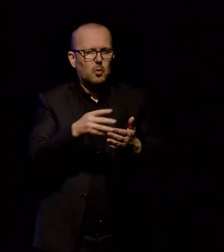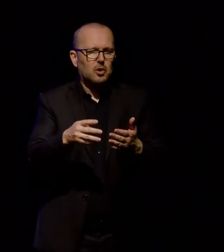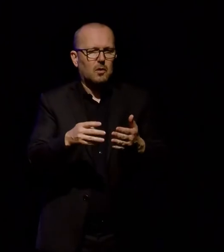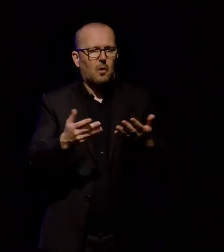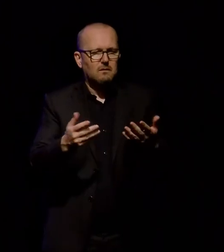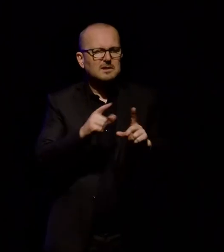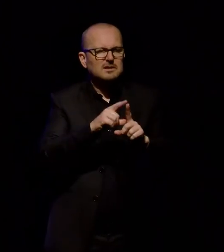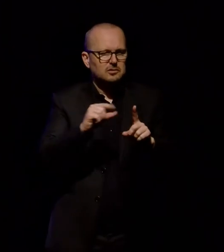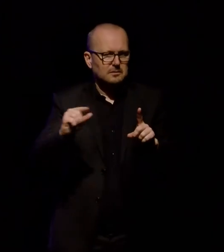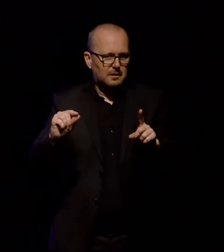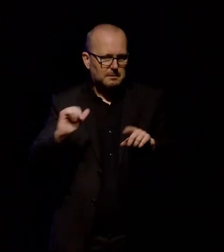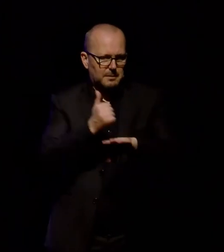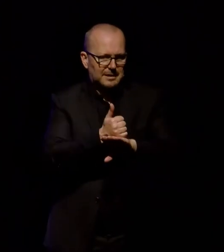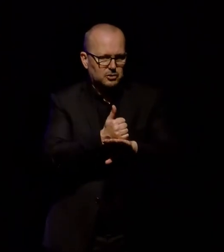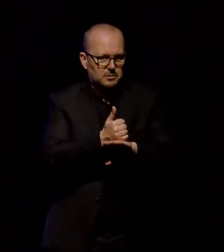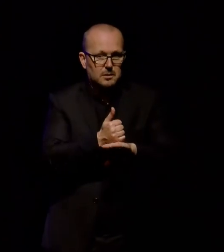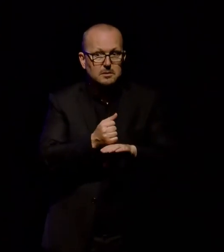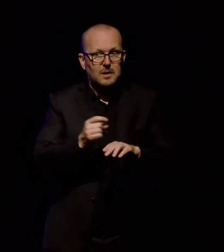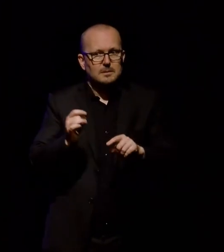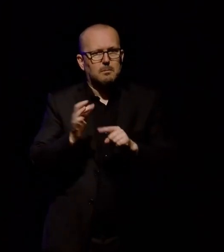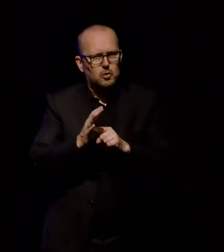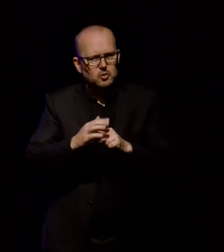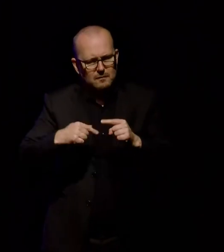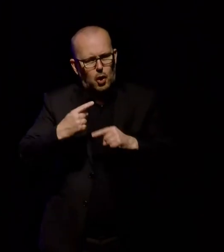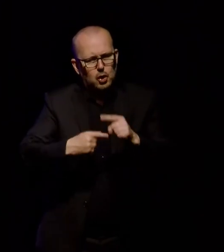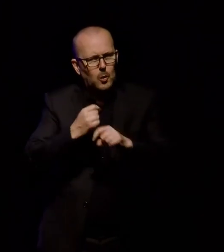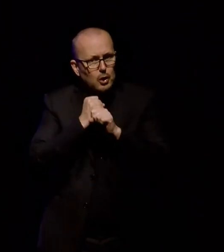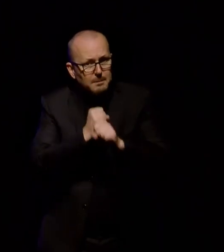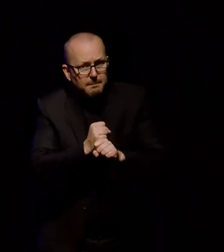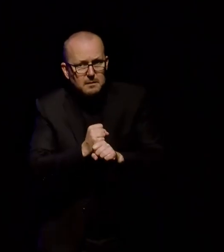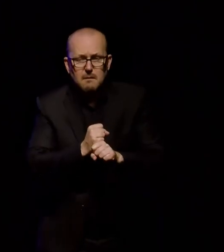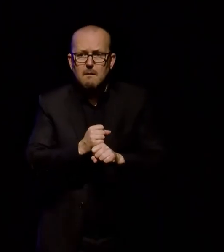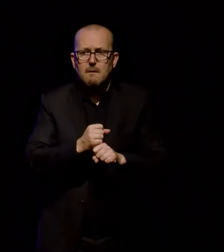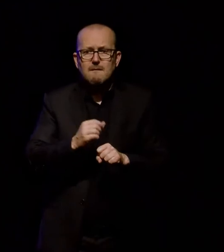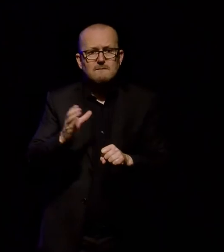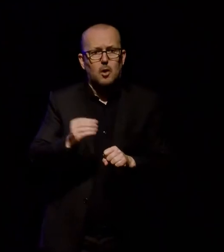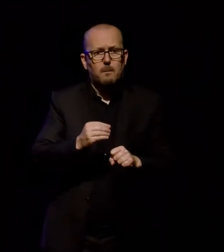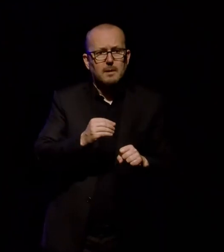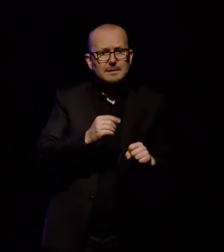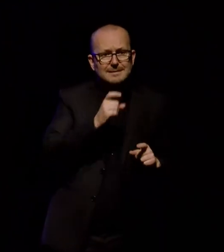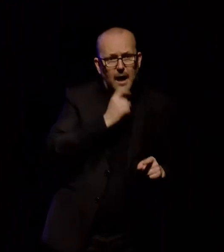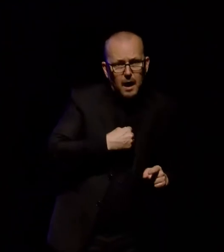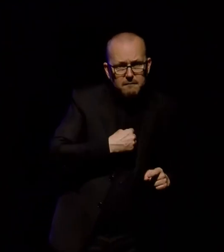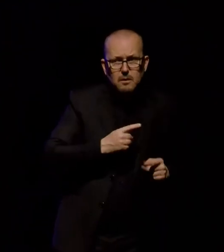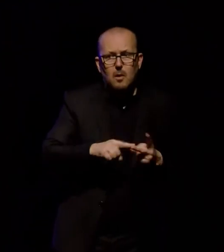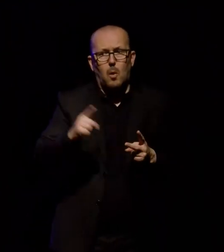to ensure that there is ongoing commitment, either from a financial or resourcing perspective, to maintain these